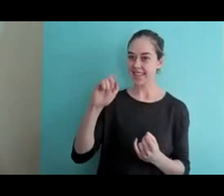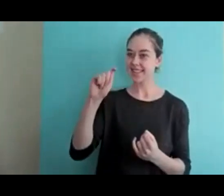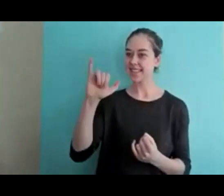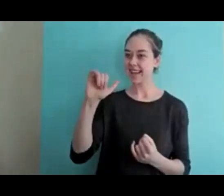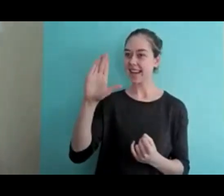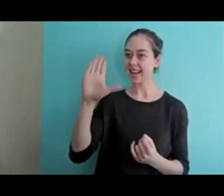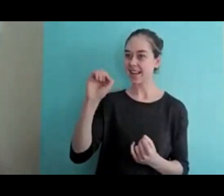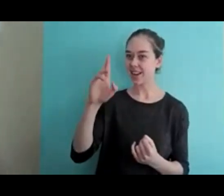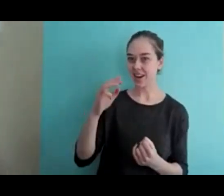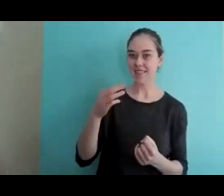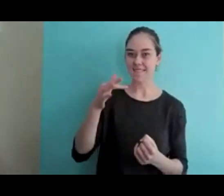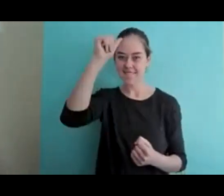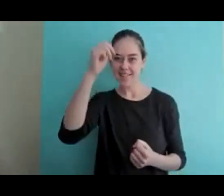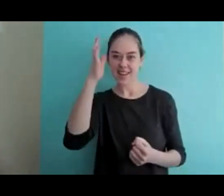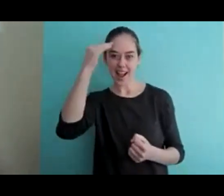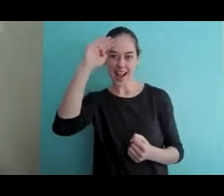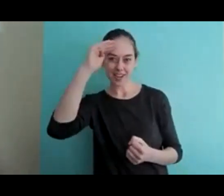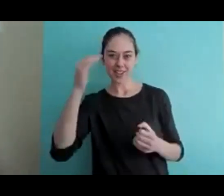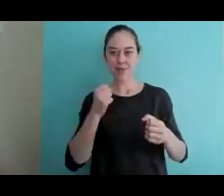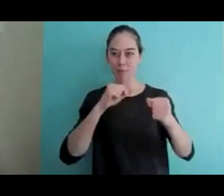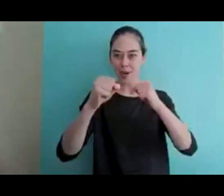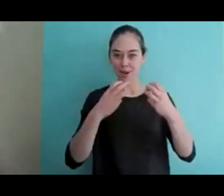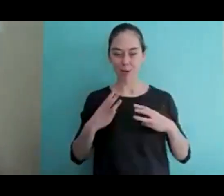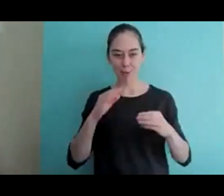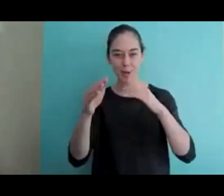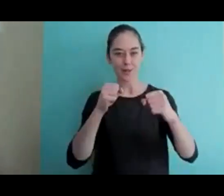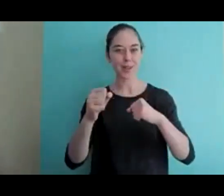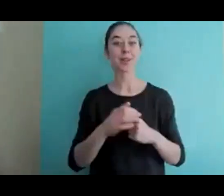Okay, what's next? Oh yes.